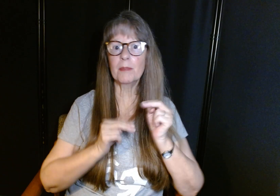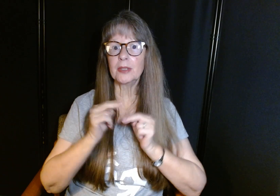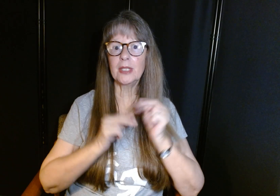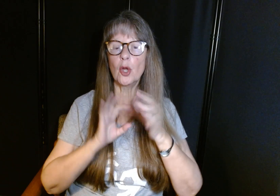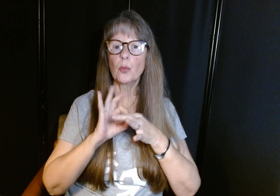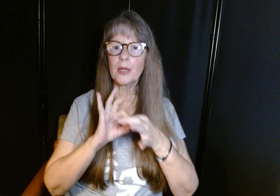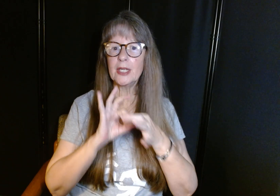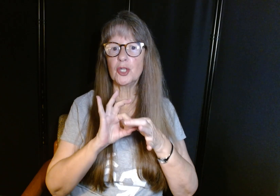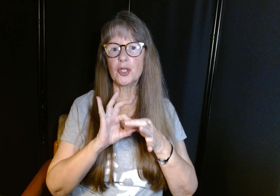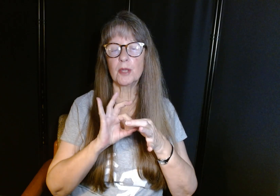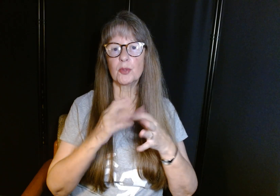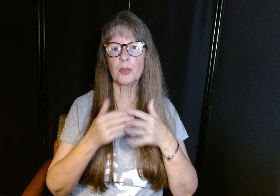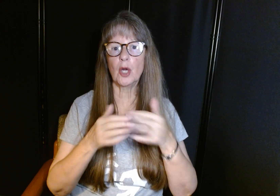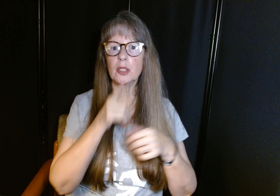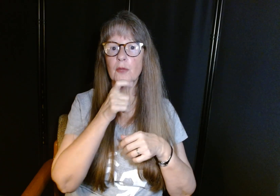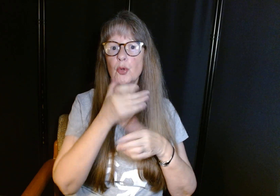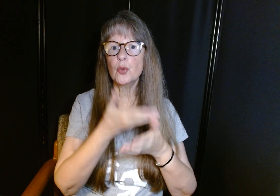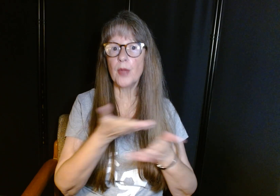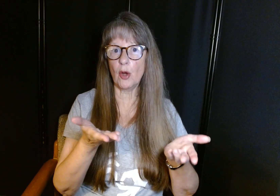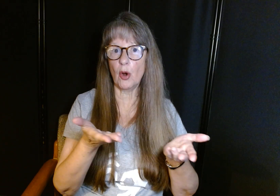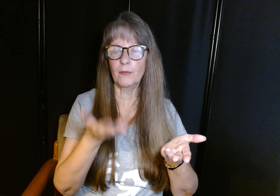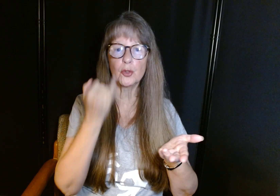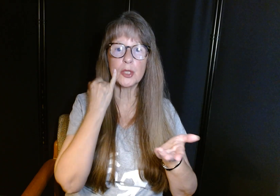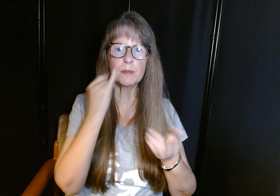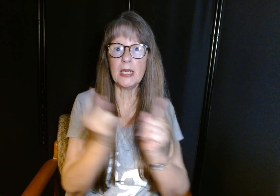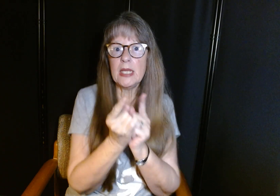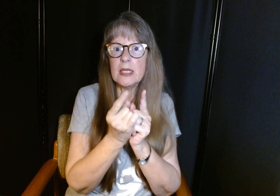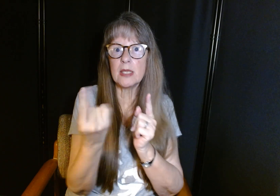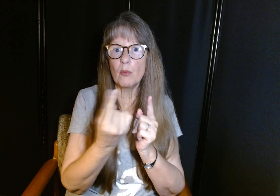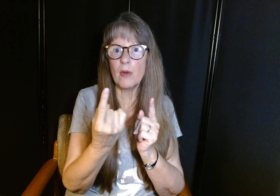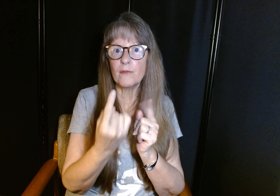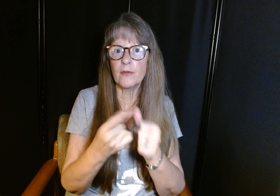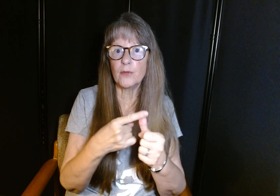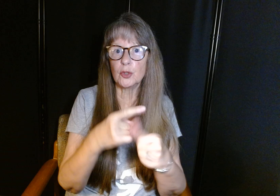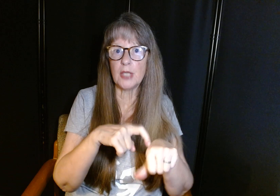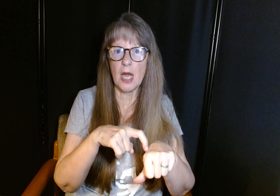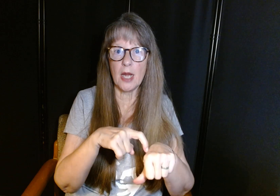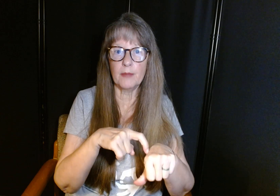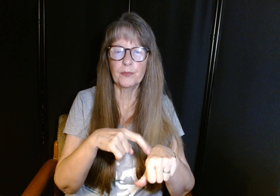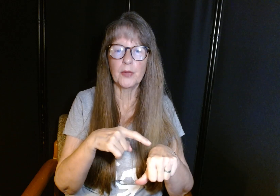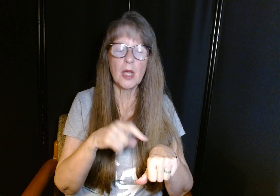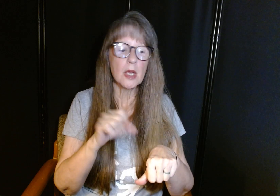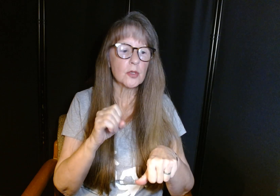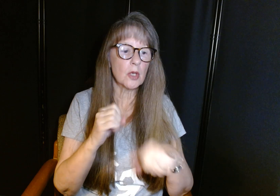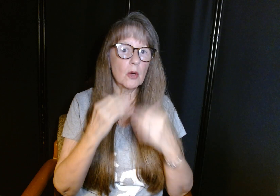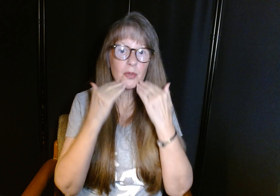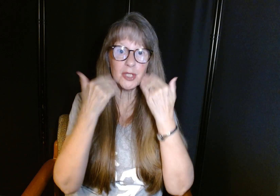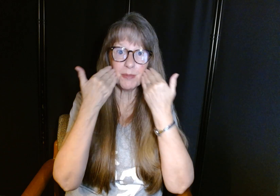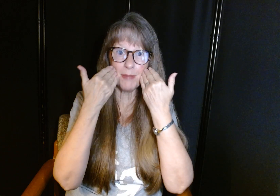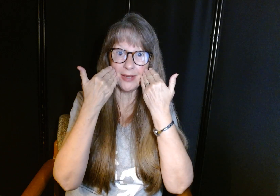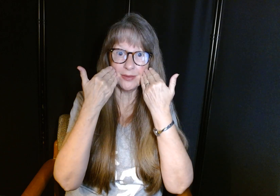building relationships regardless of who they are, if you're just meeting someone for the first time. So smile.